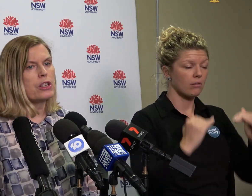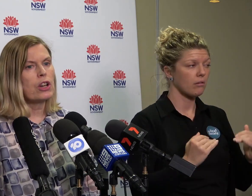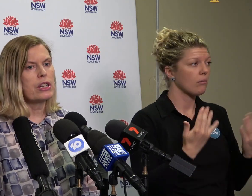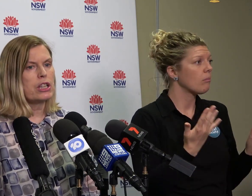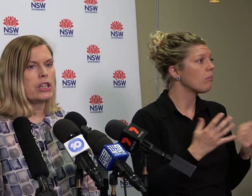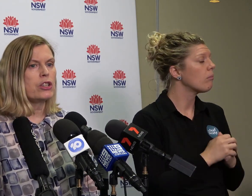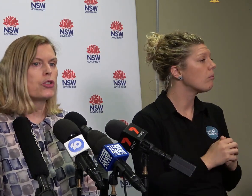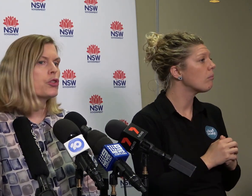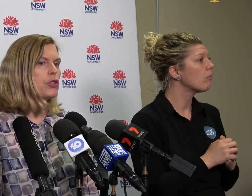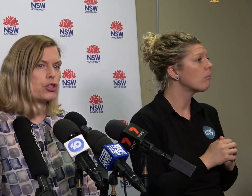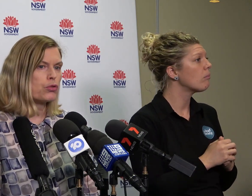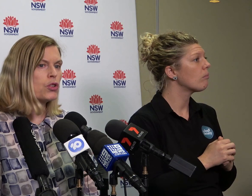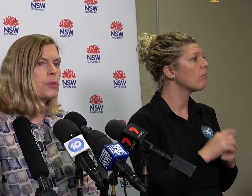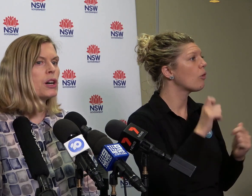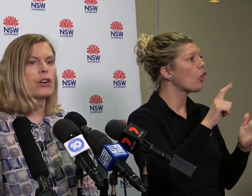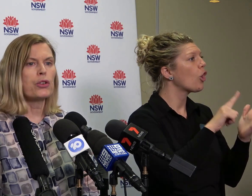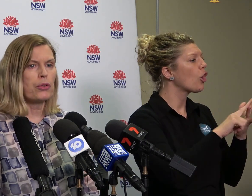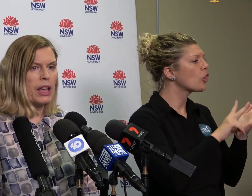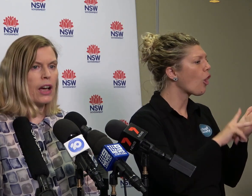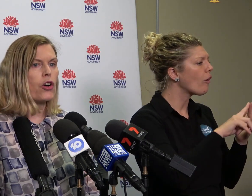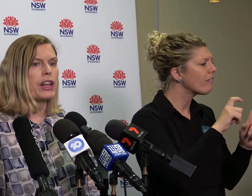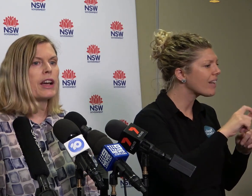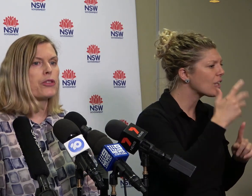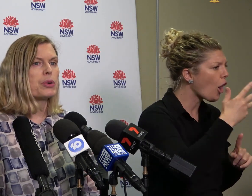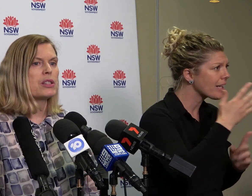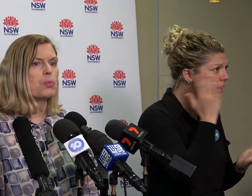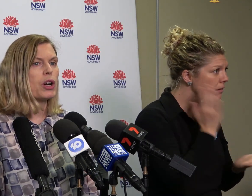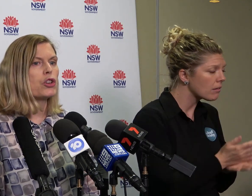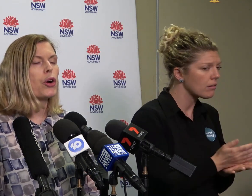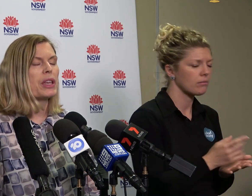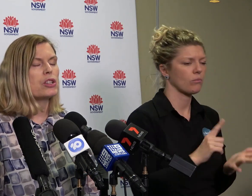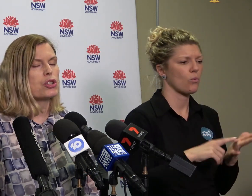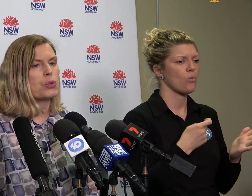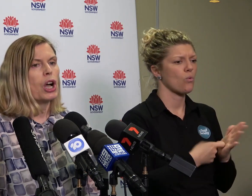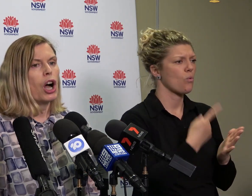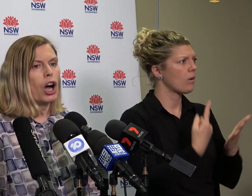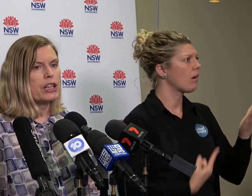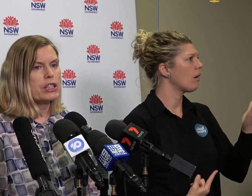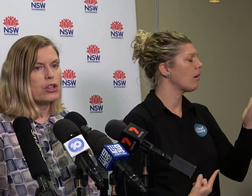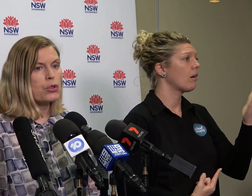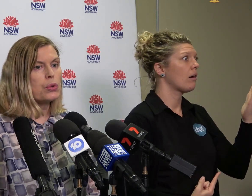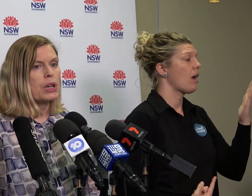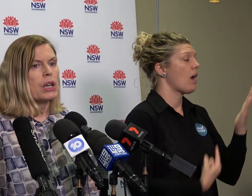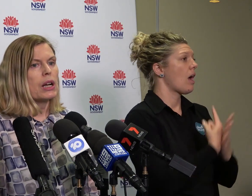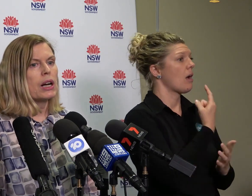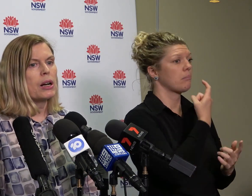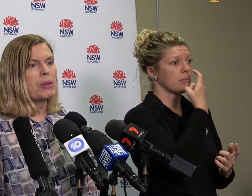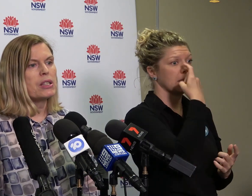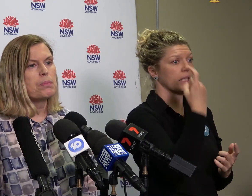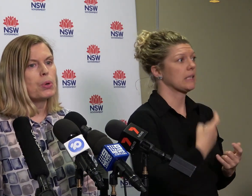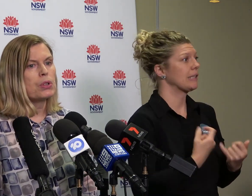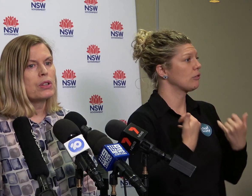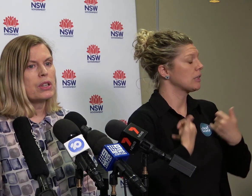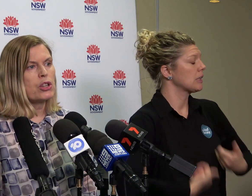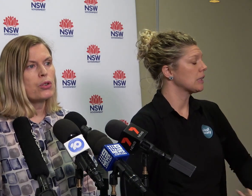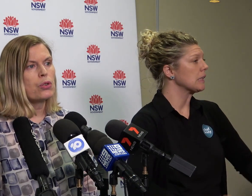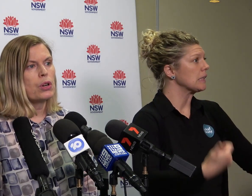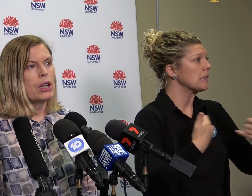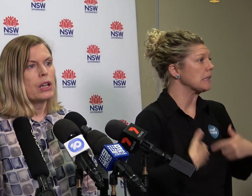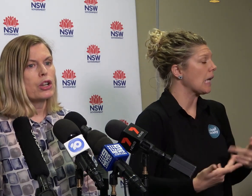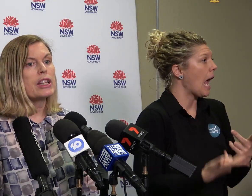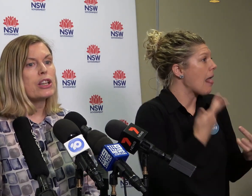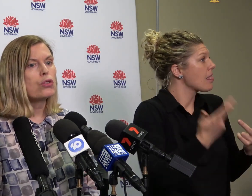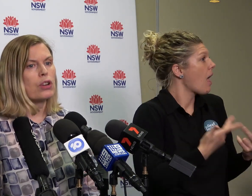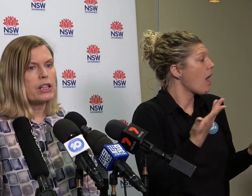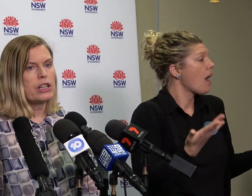got COVID-19 or you're a trauma or you've got any other reason why you're going into ICU, it's important that